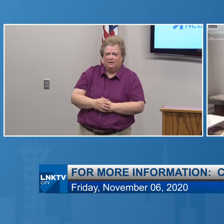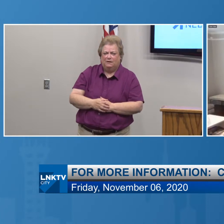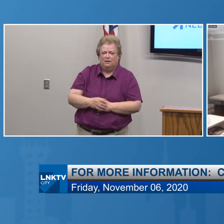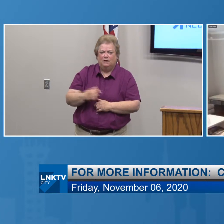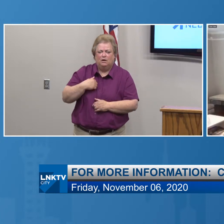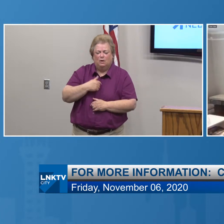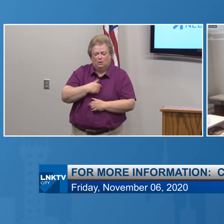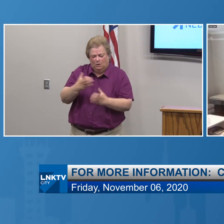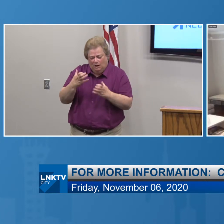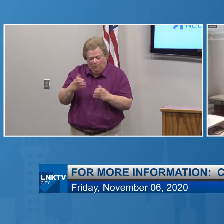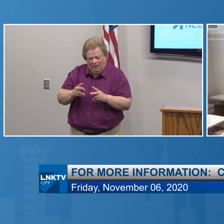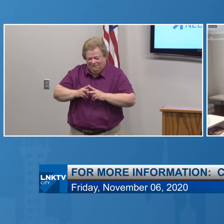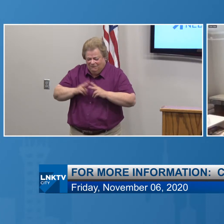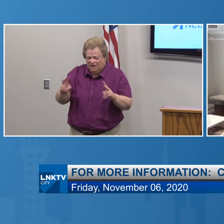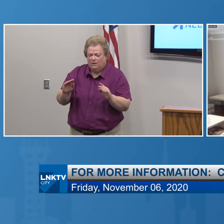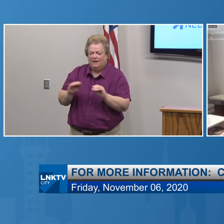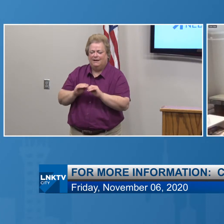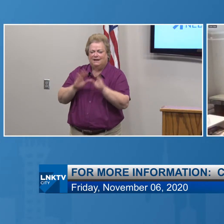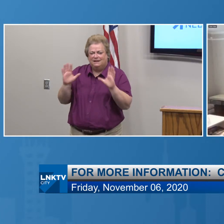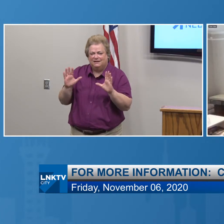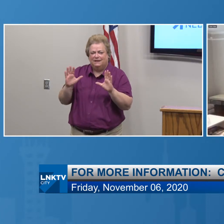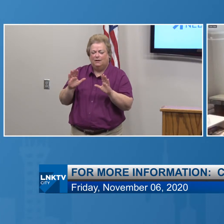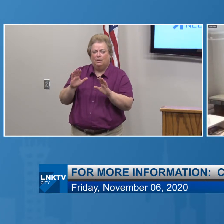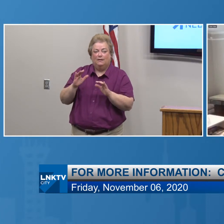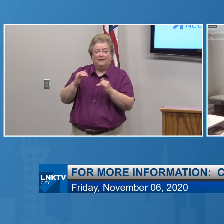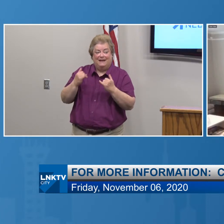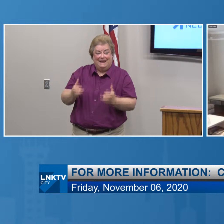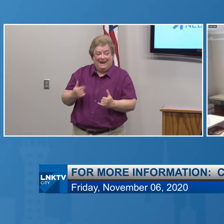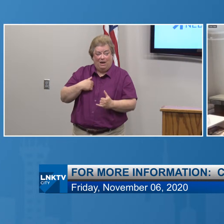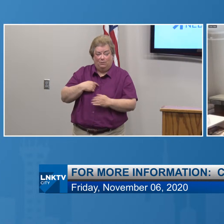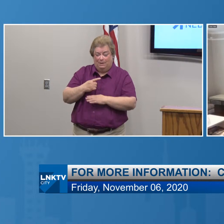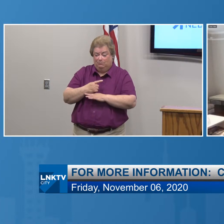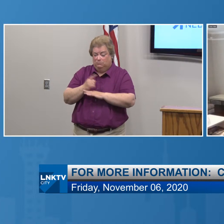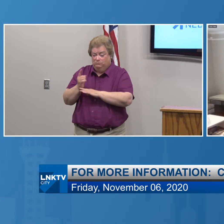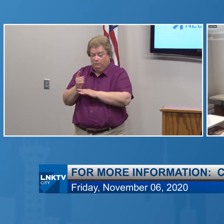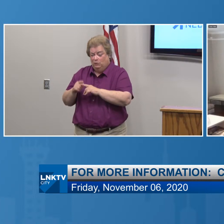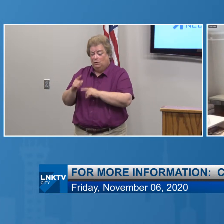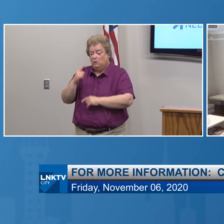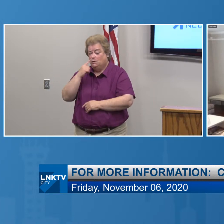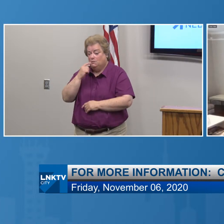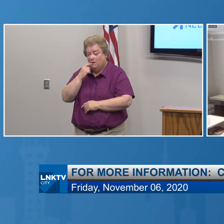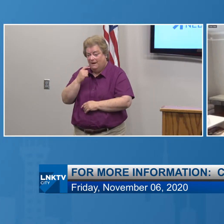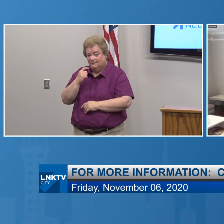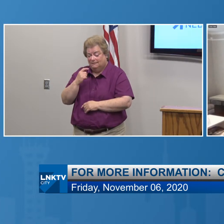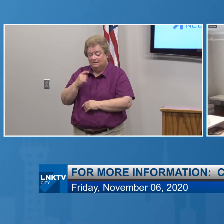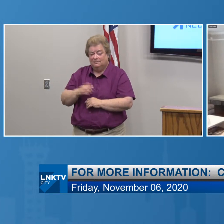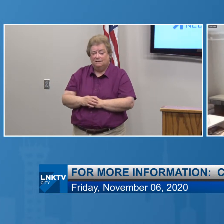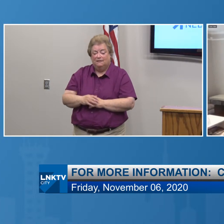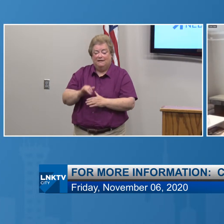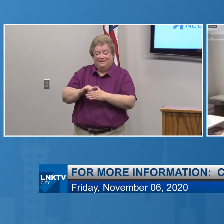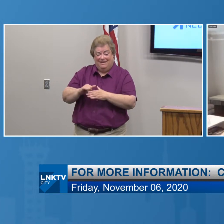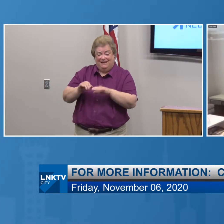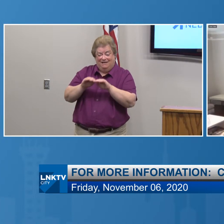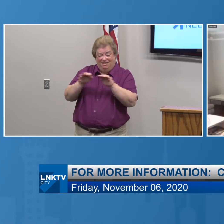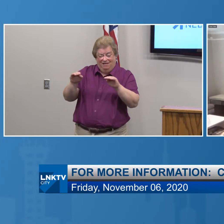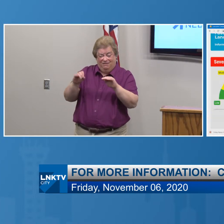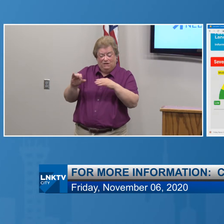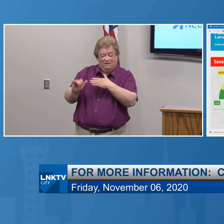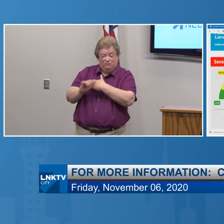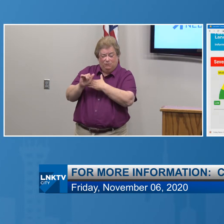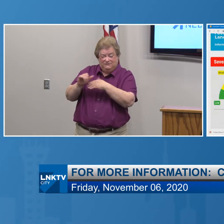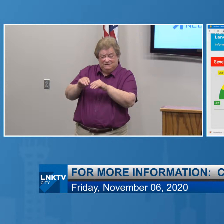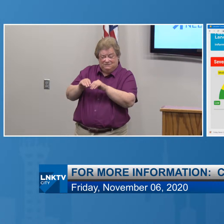be crystal clear about what being in red means for our community. At this level of risk for COVID-19